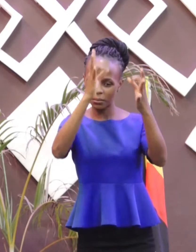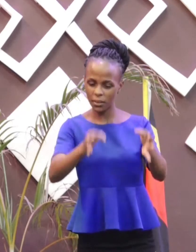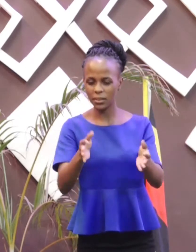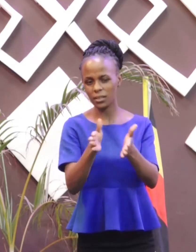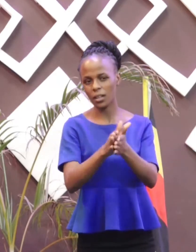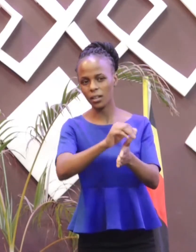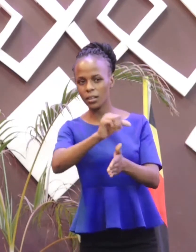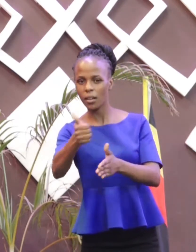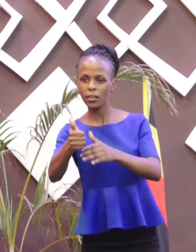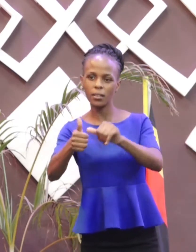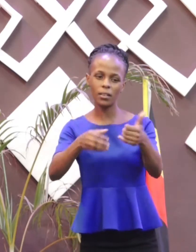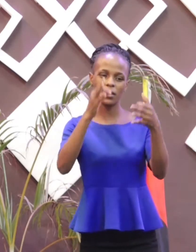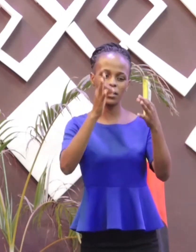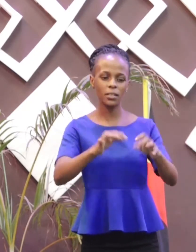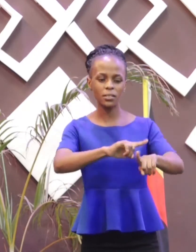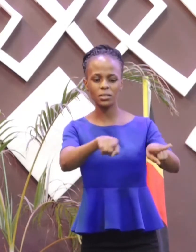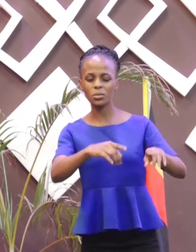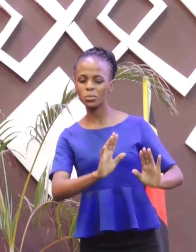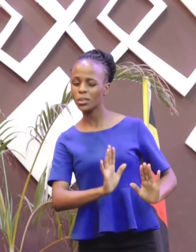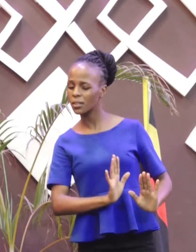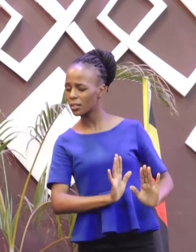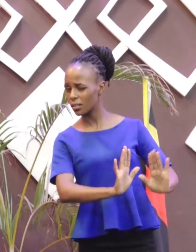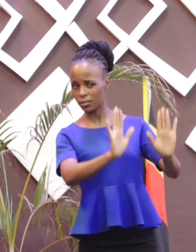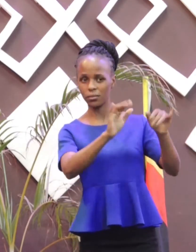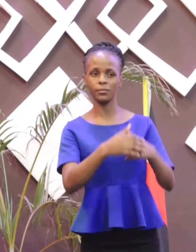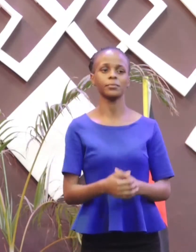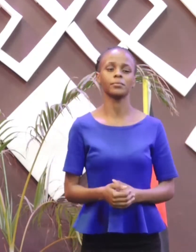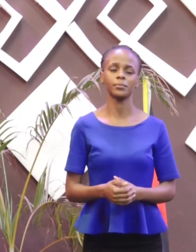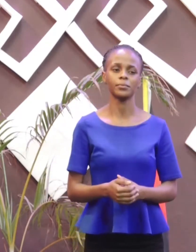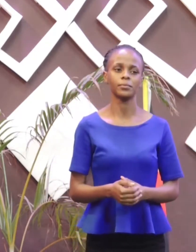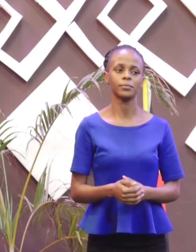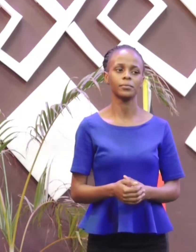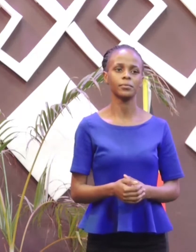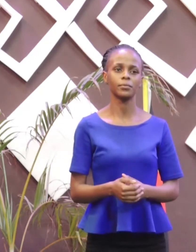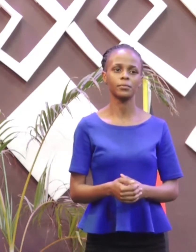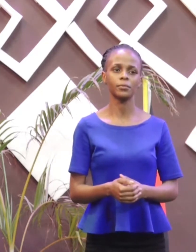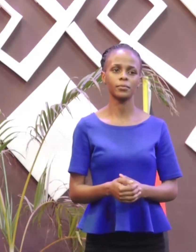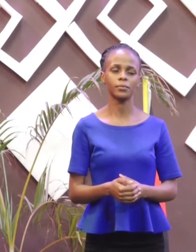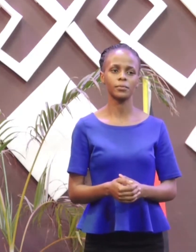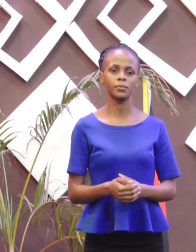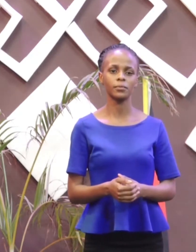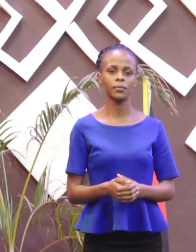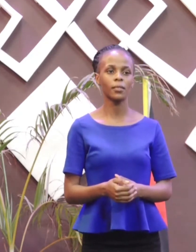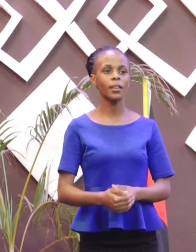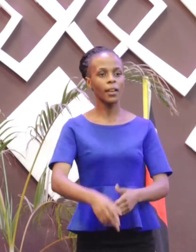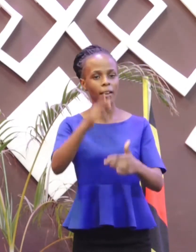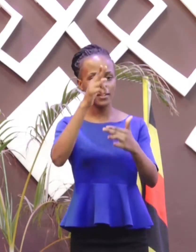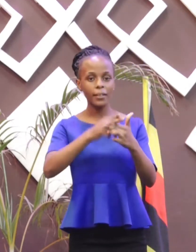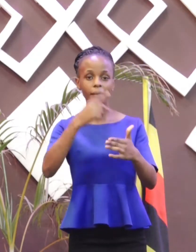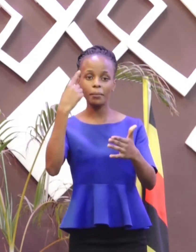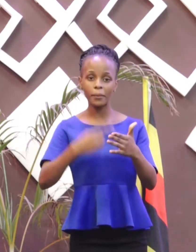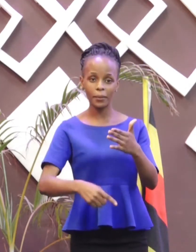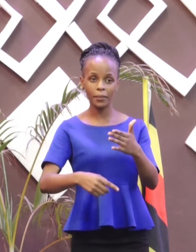Such that we hold fast on to certain things and then we forsake or leave others. Bakiyita